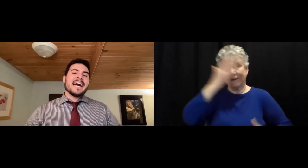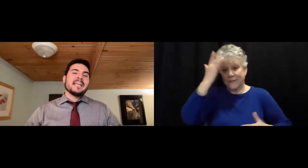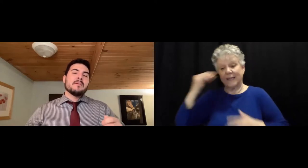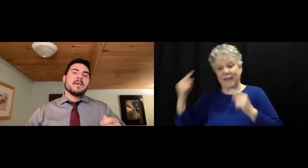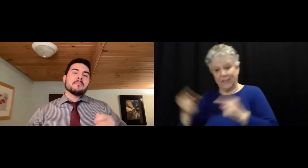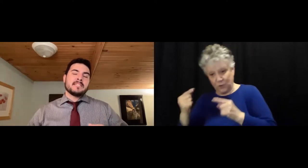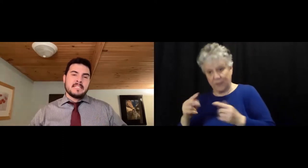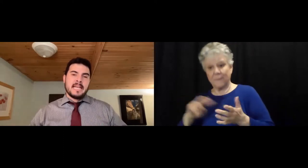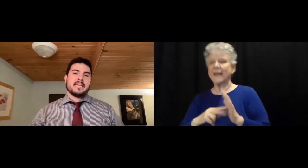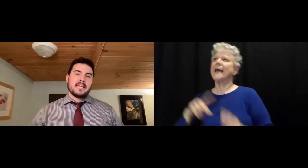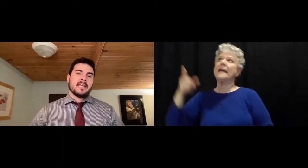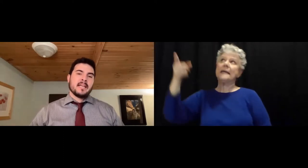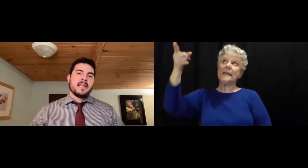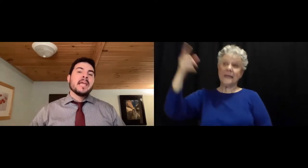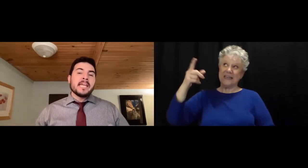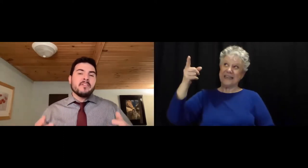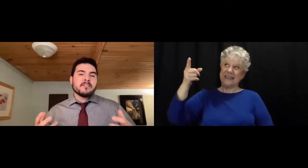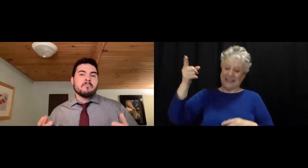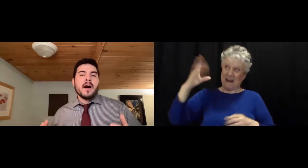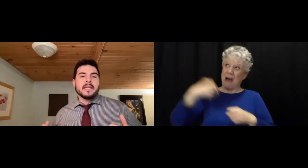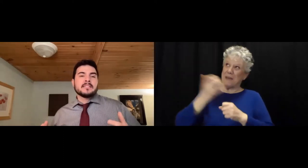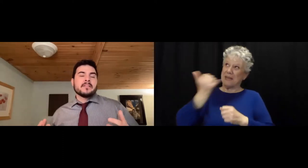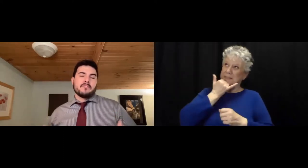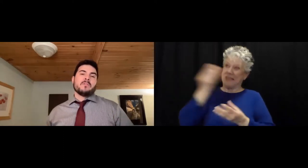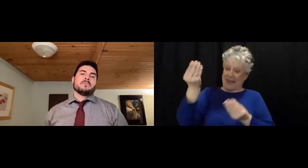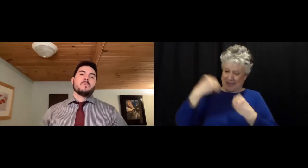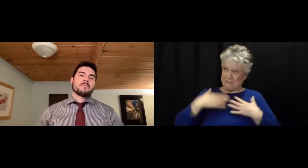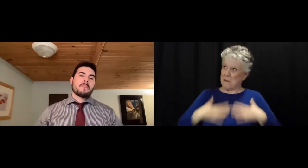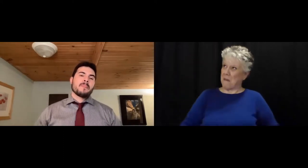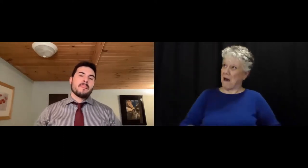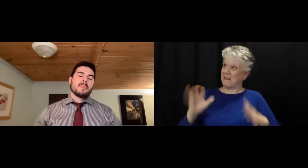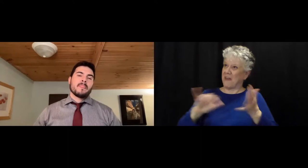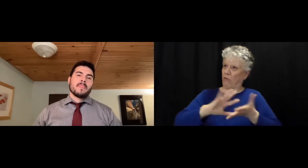Did God make a mistake in giving us bodies that are vulnerable?